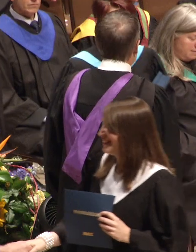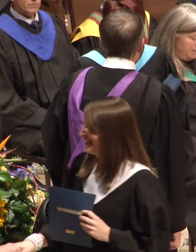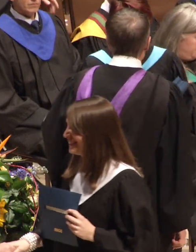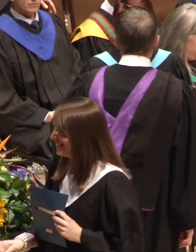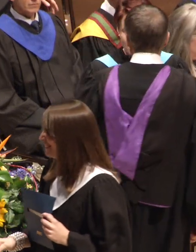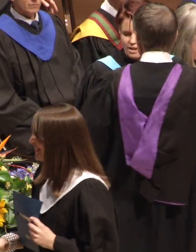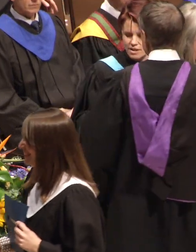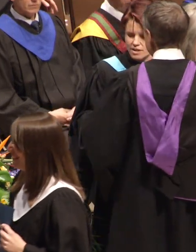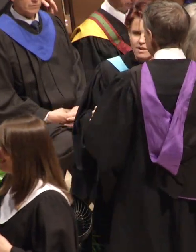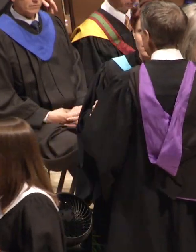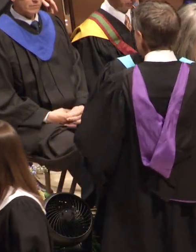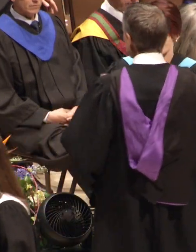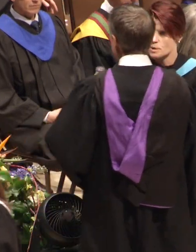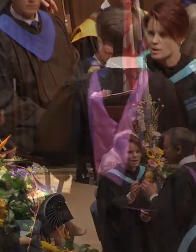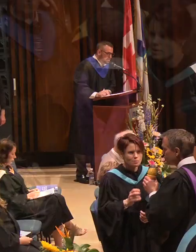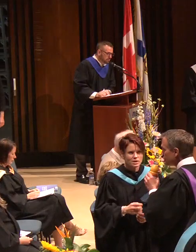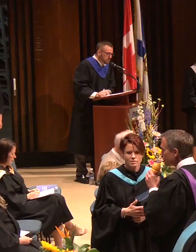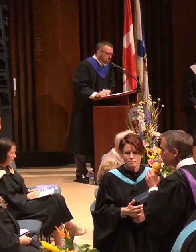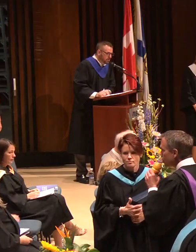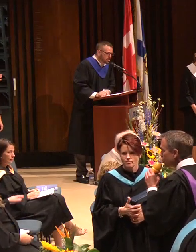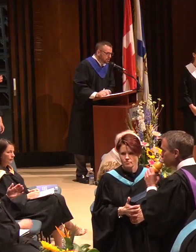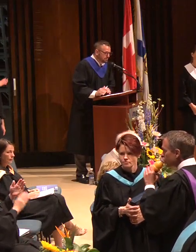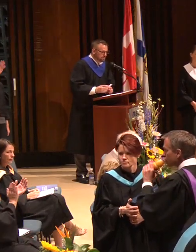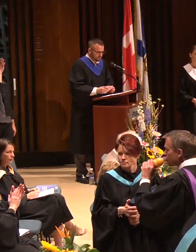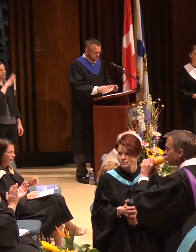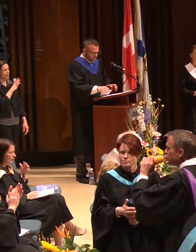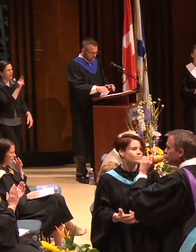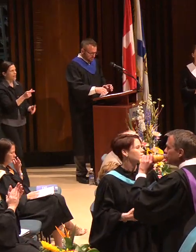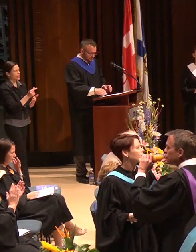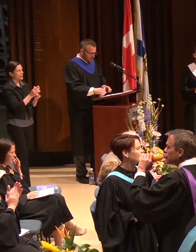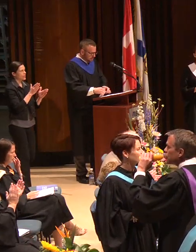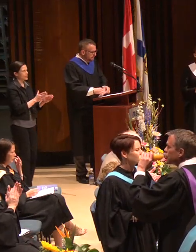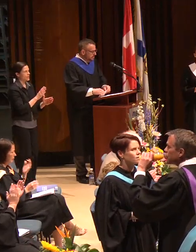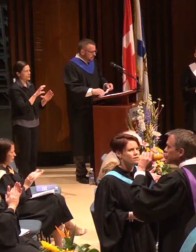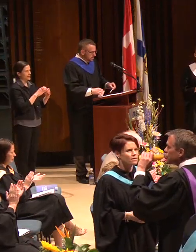Ladies and gentlemen, the graduates in office administration.